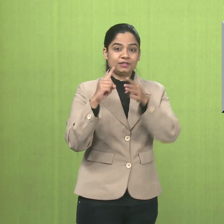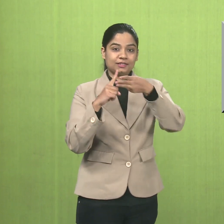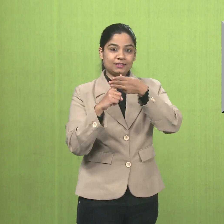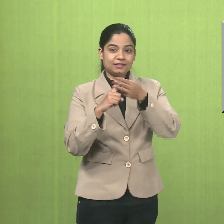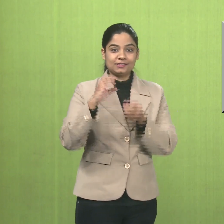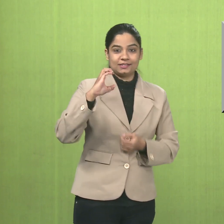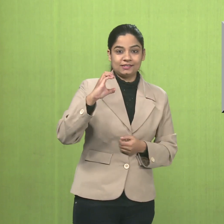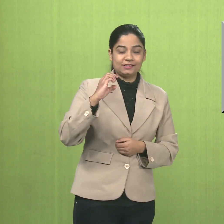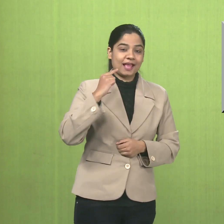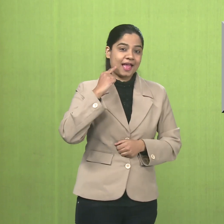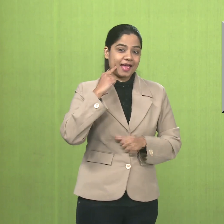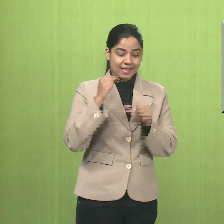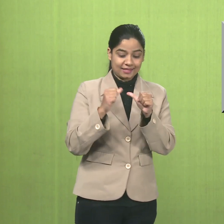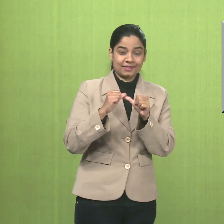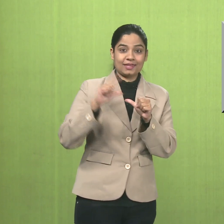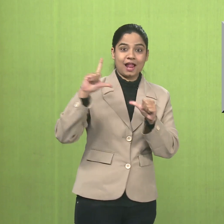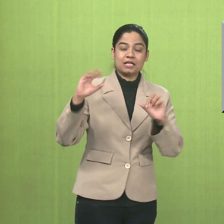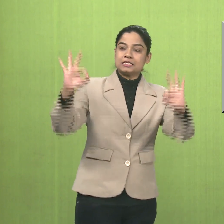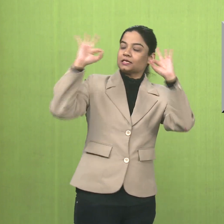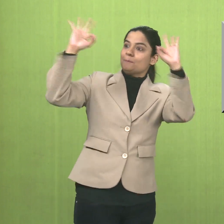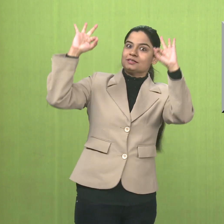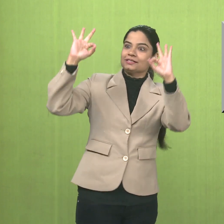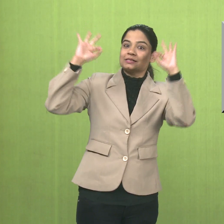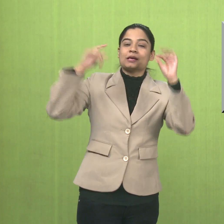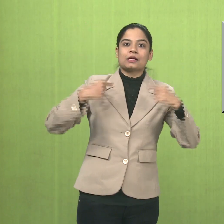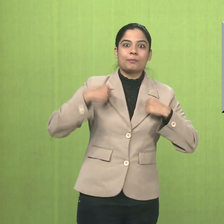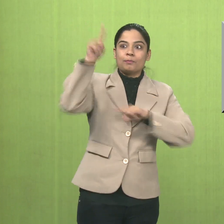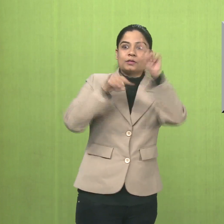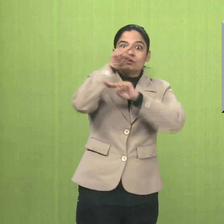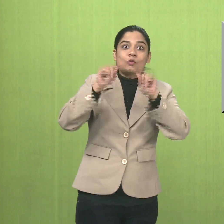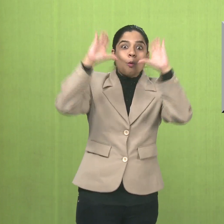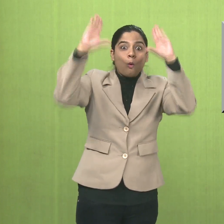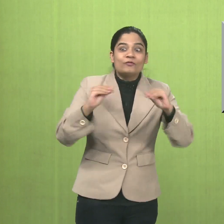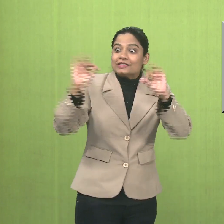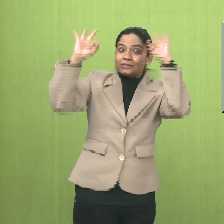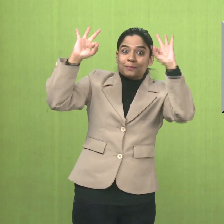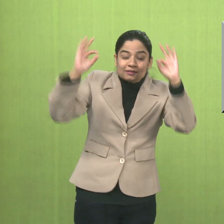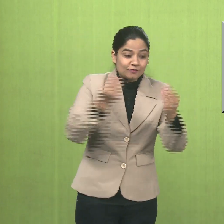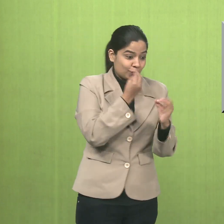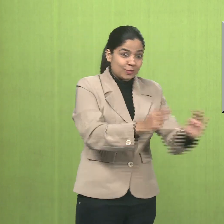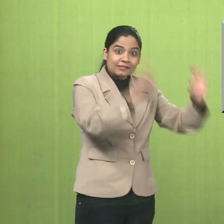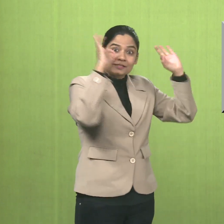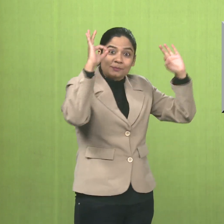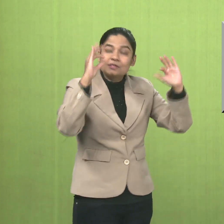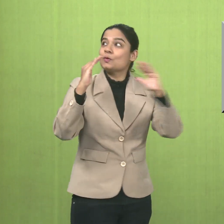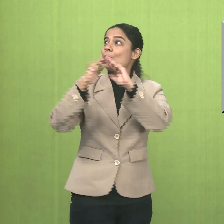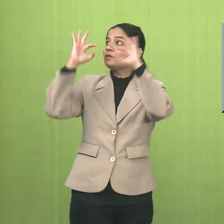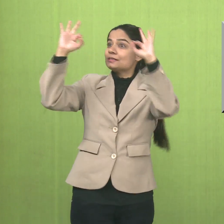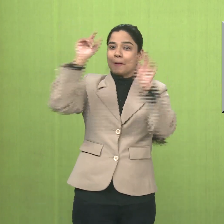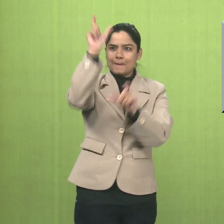Special, better, greater or otherwise different than the usual. For example, special food, special